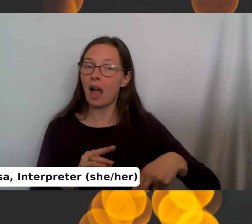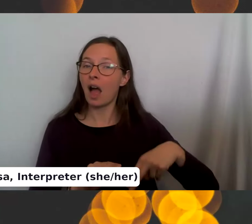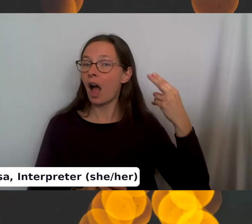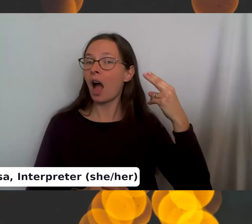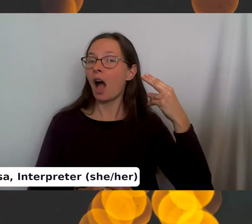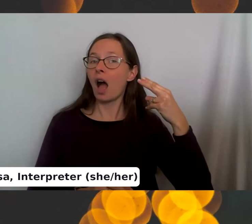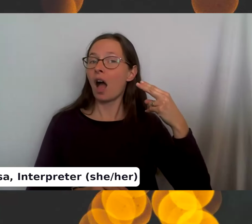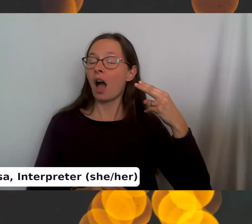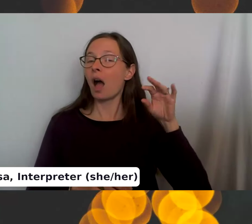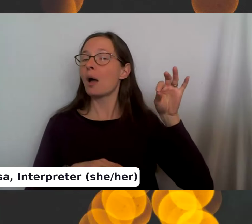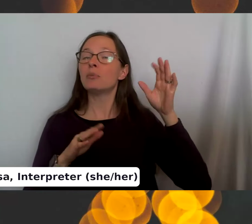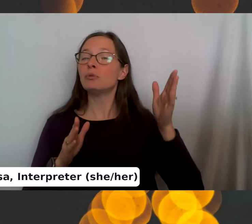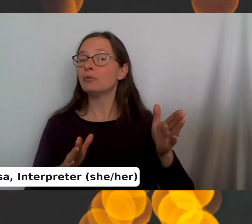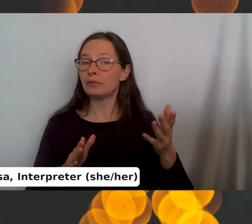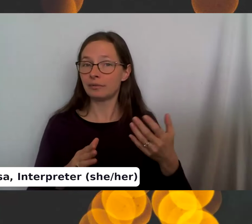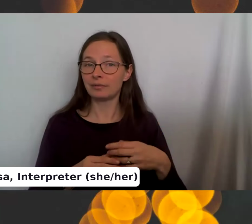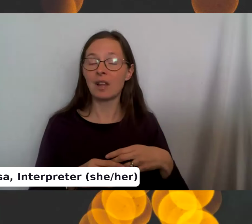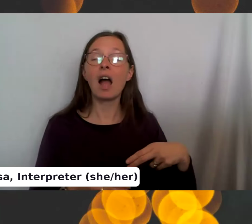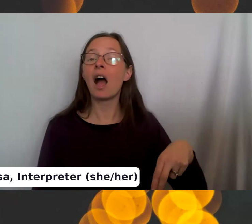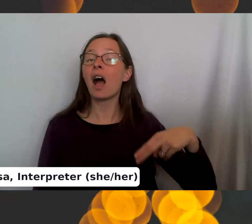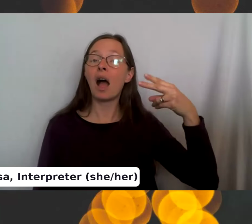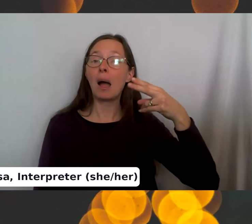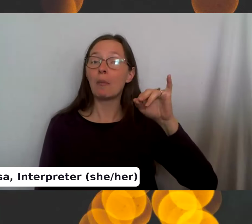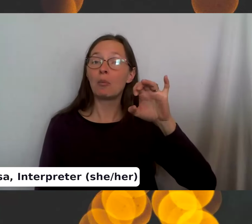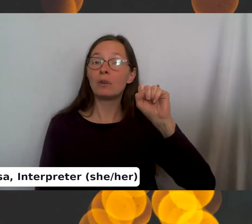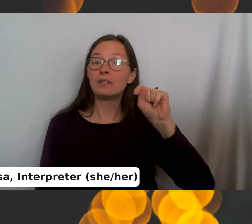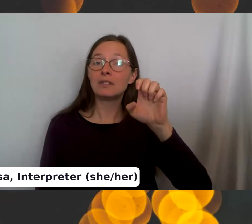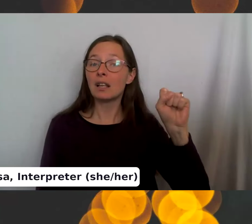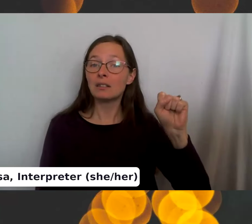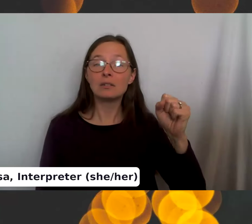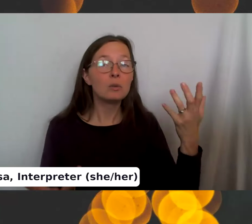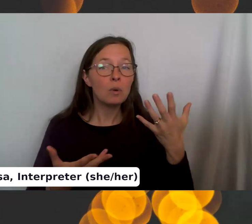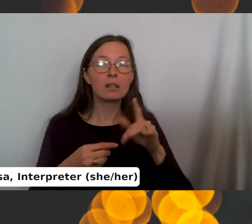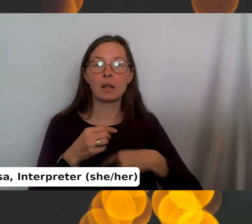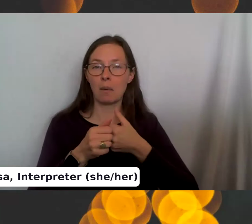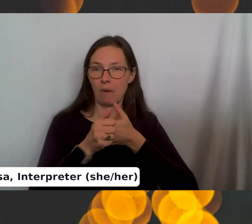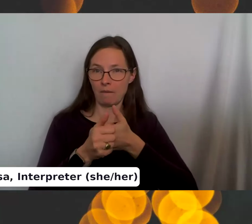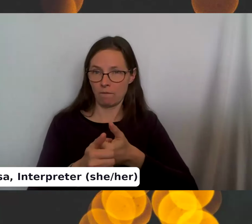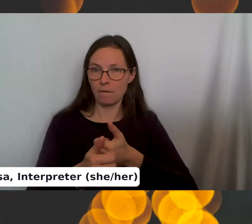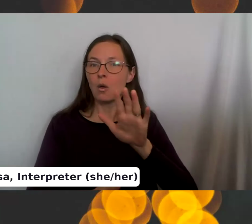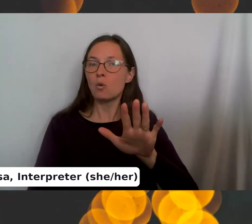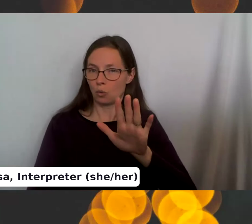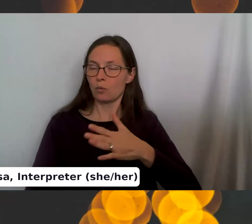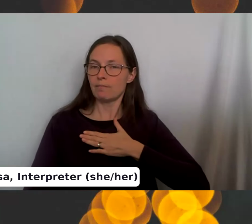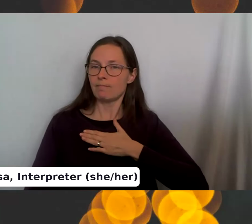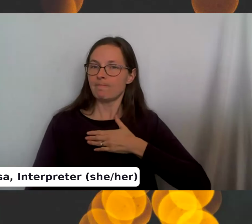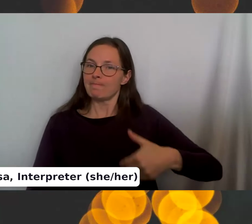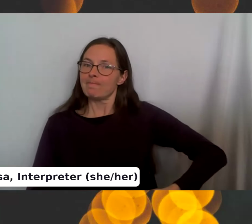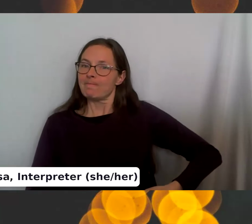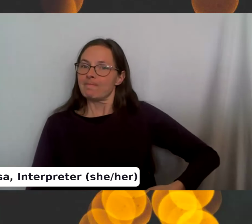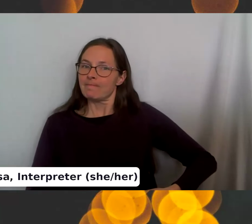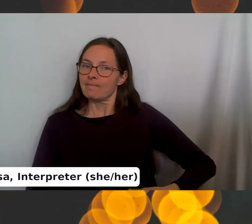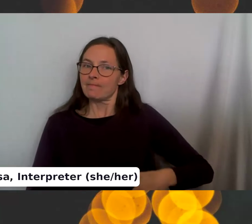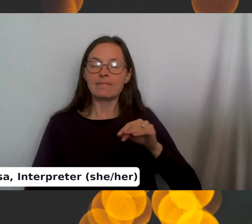Priestess. The High Priestess is about following intuition, and she